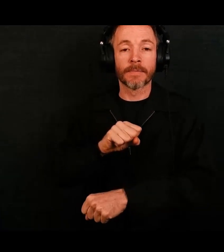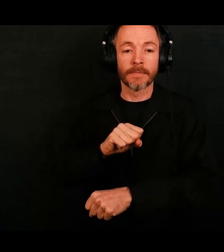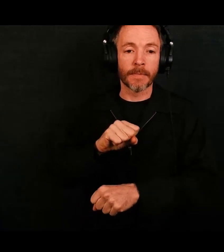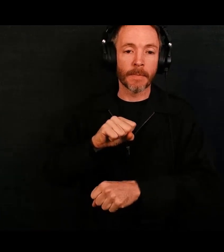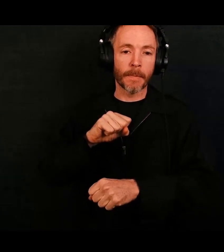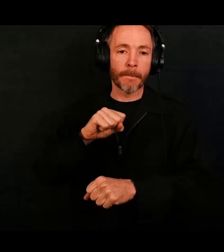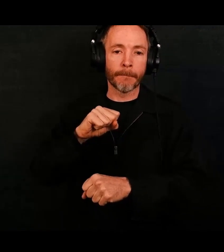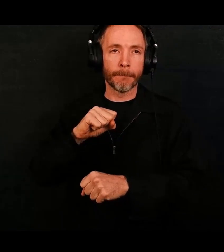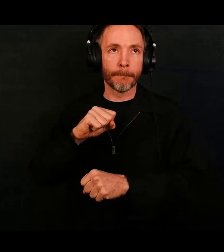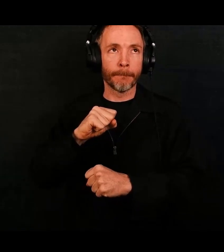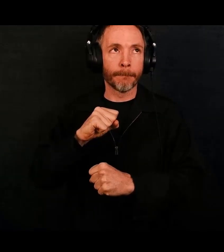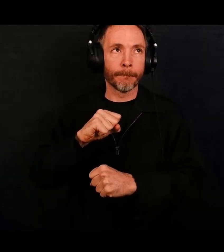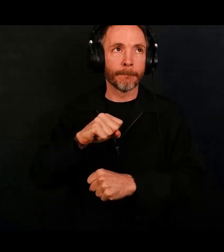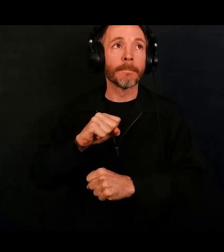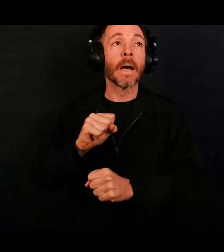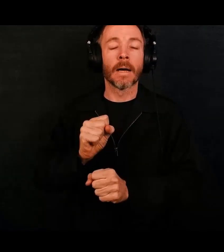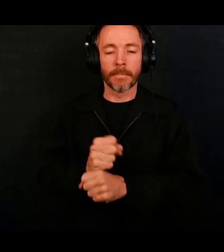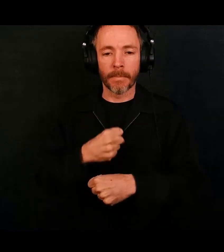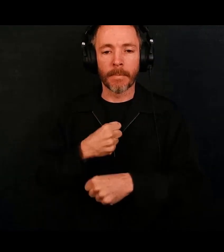I'm